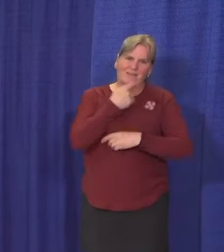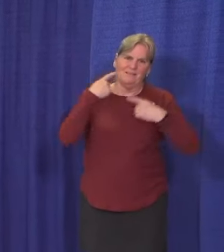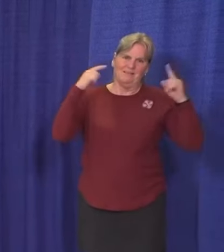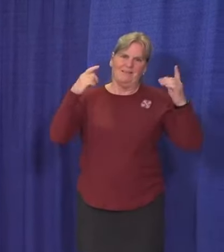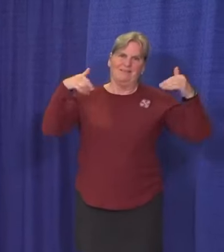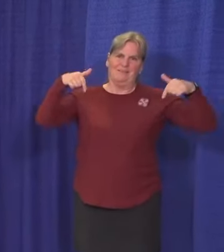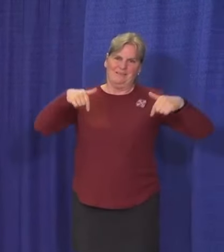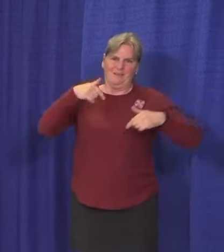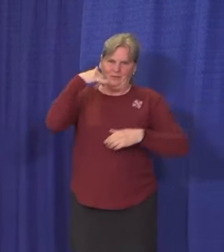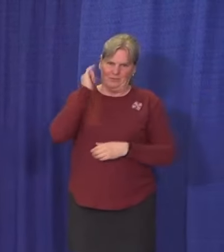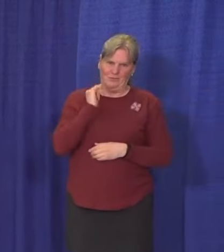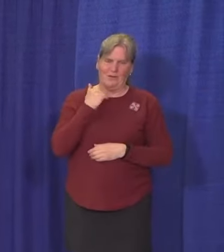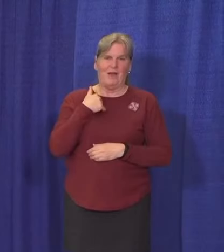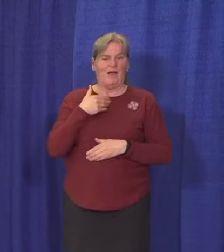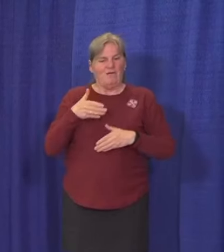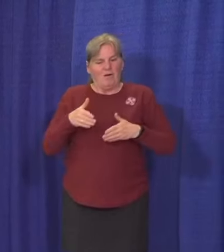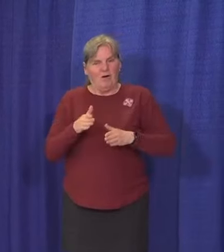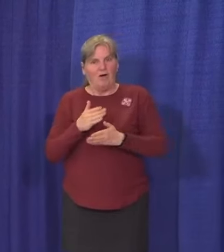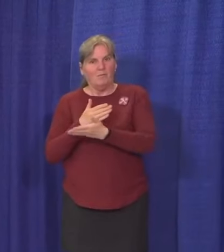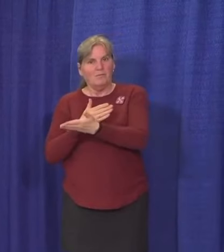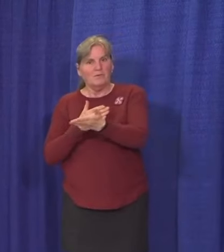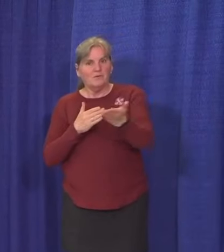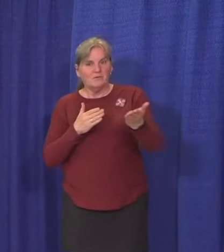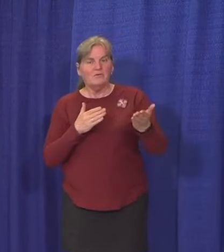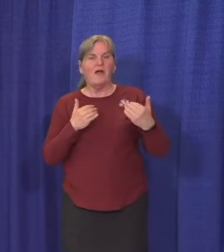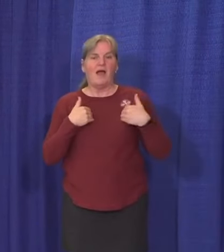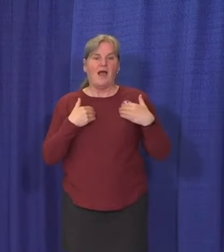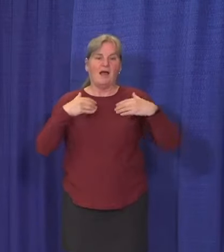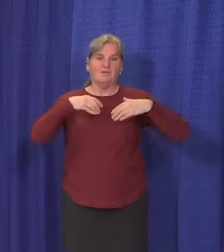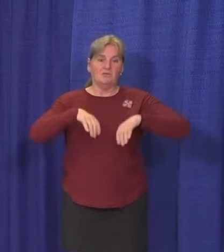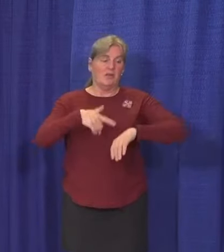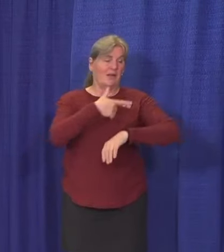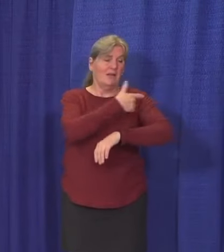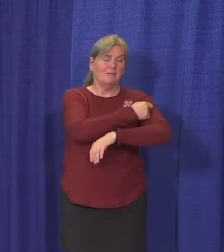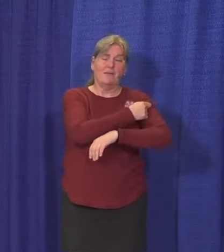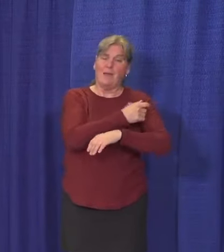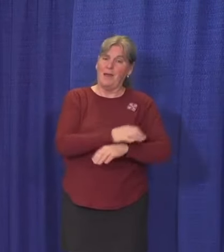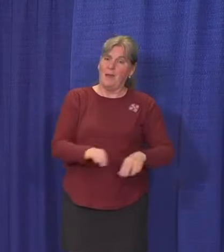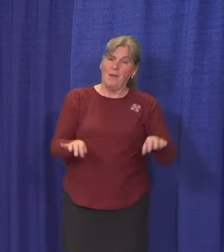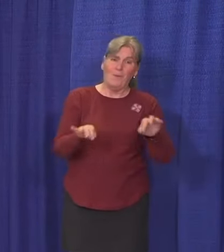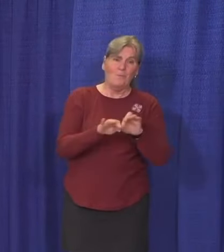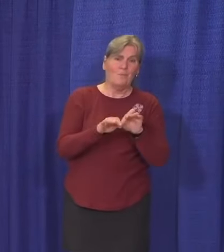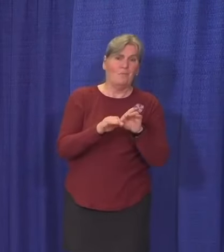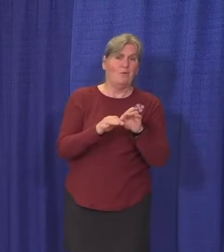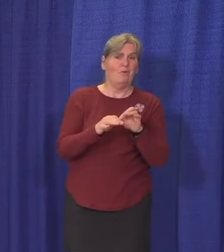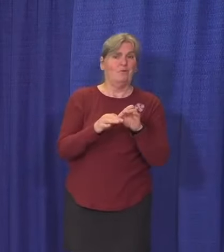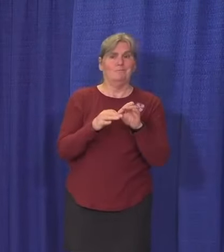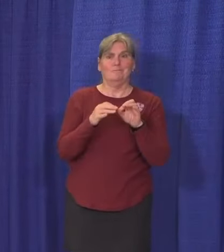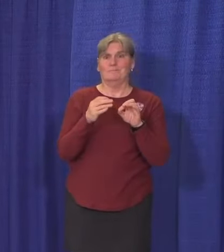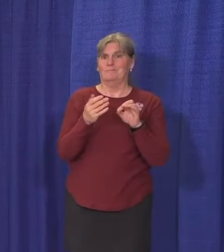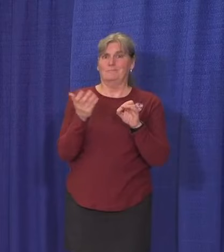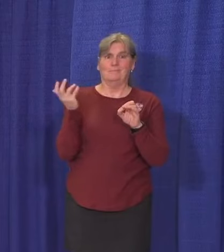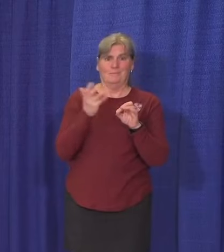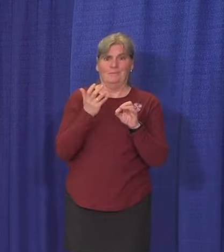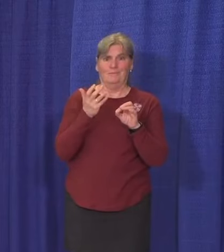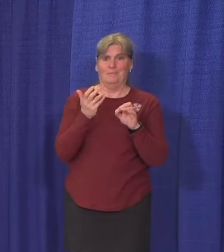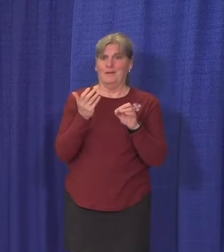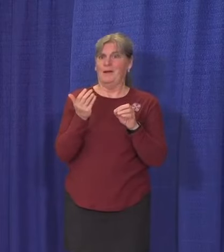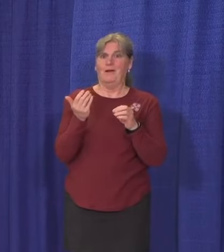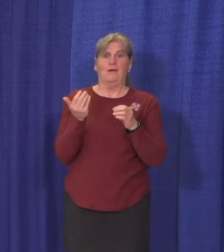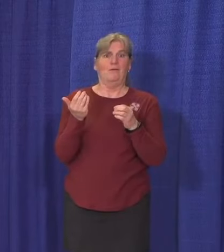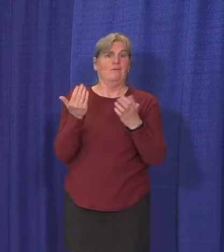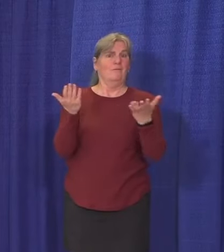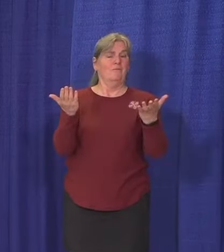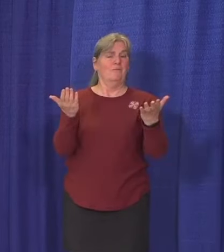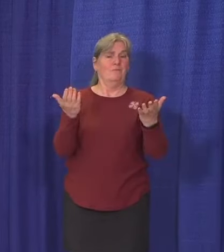been opportunity for people to be vaccinated, which has been a key component of that. We have had